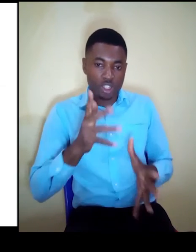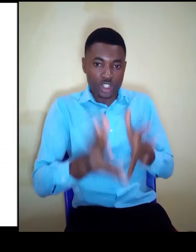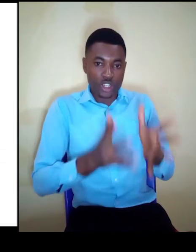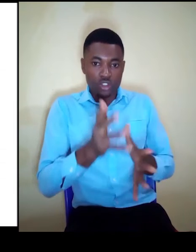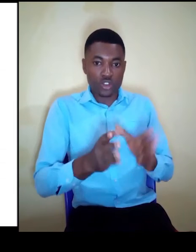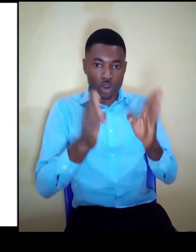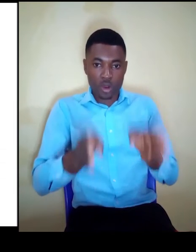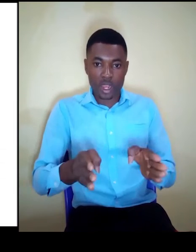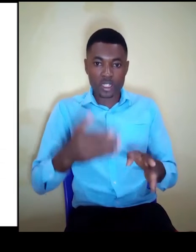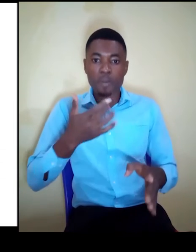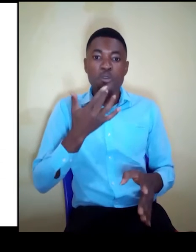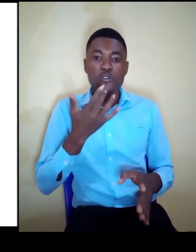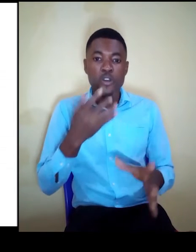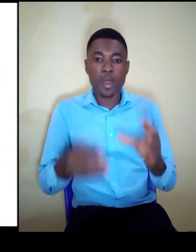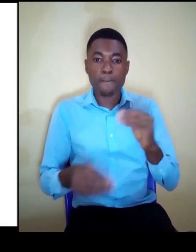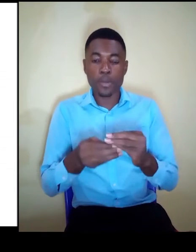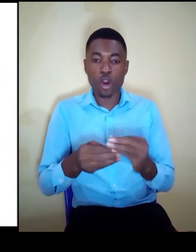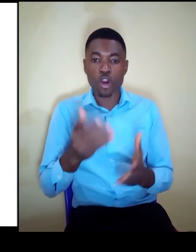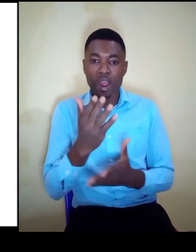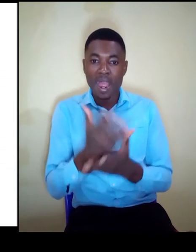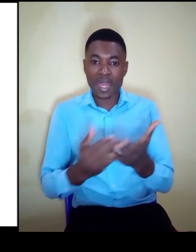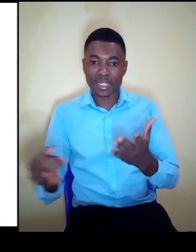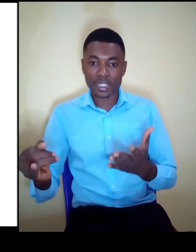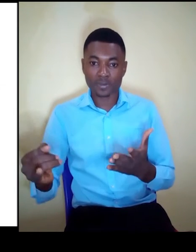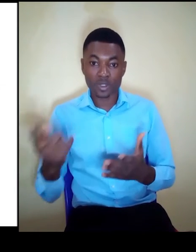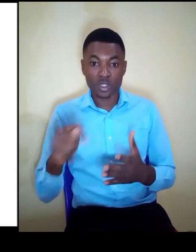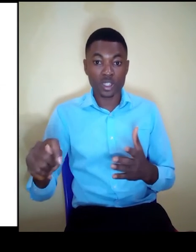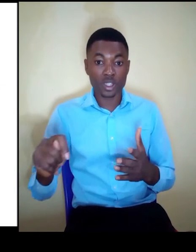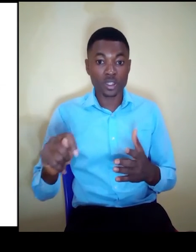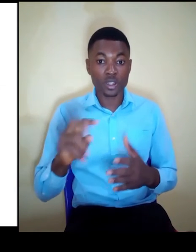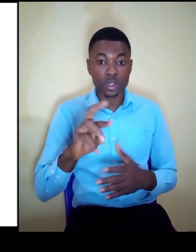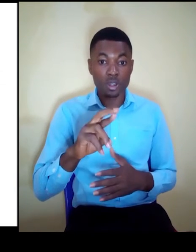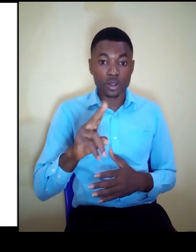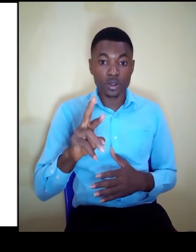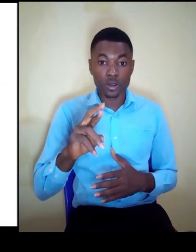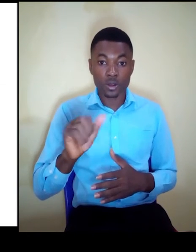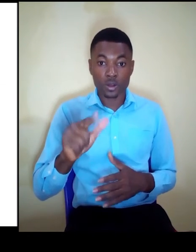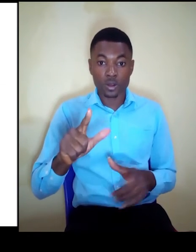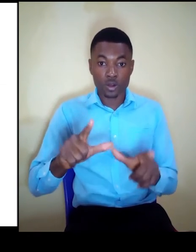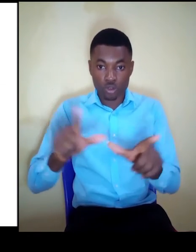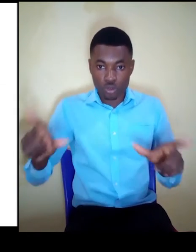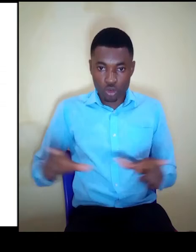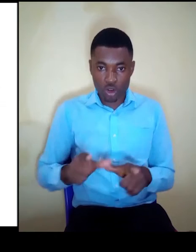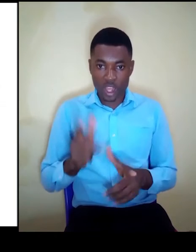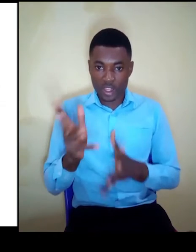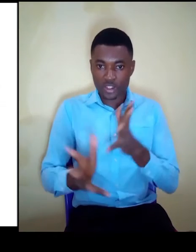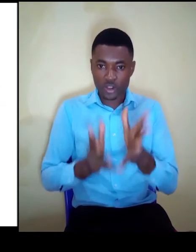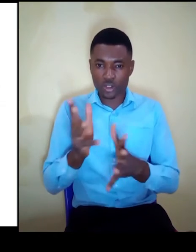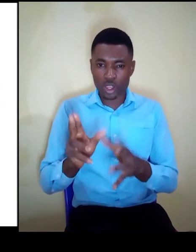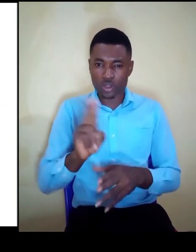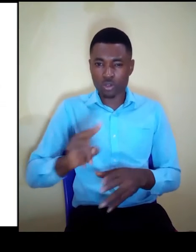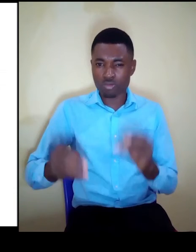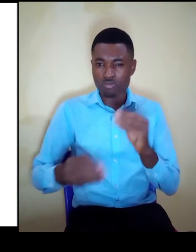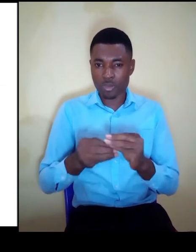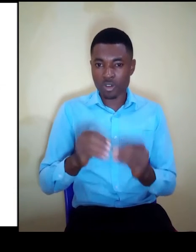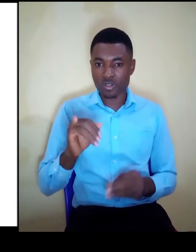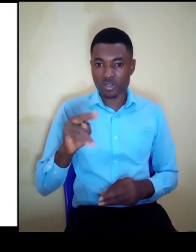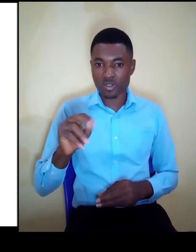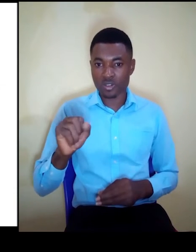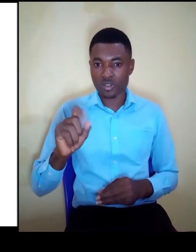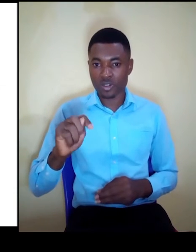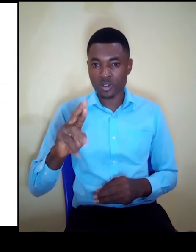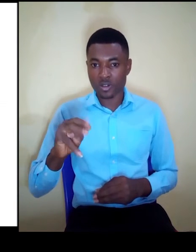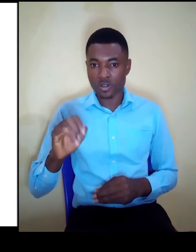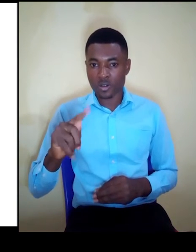rural gesturers, which are the third on the row, use more instruments and handling to almost the same